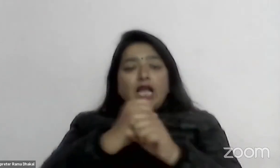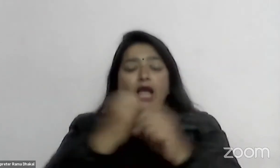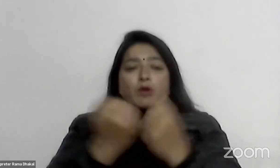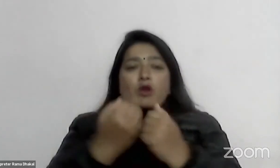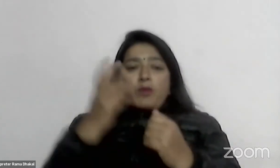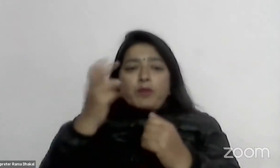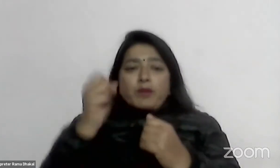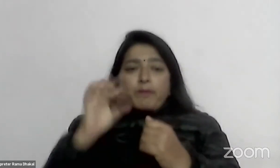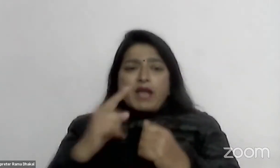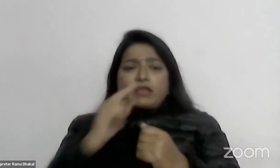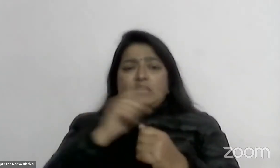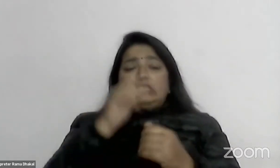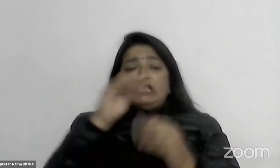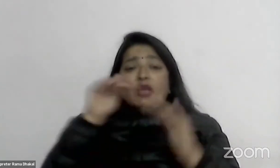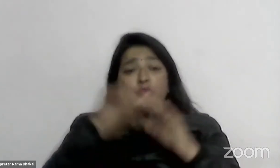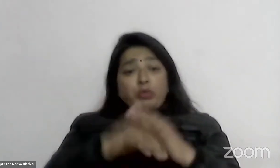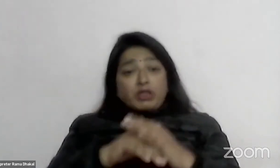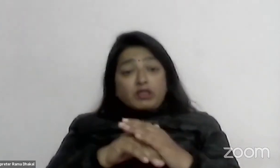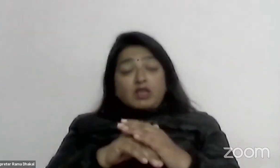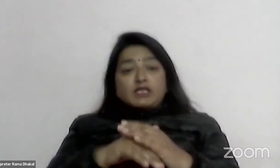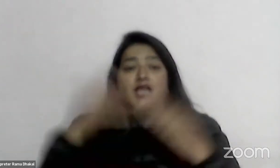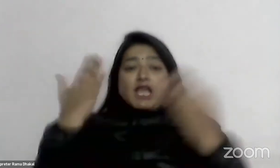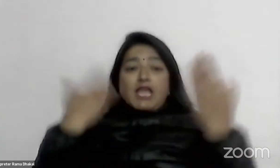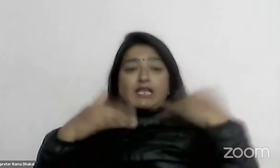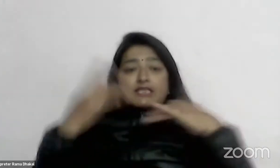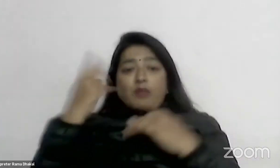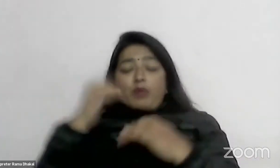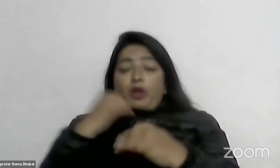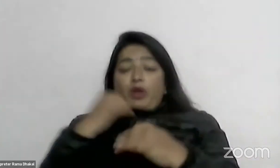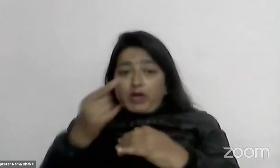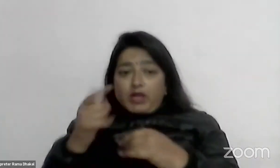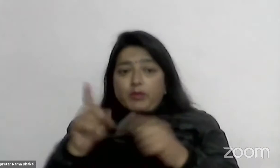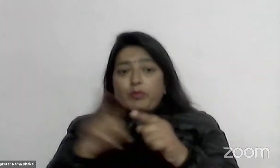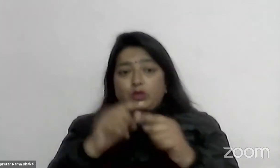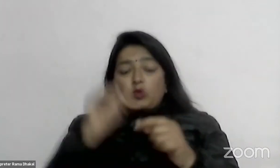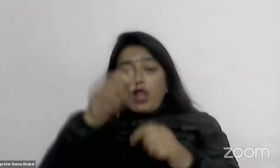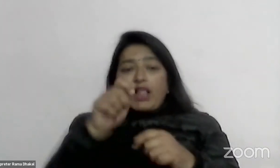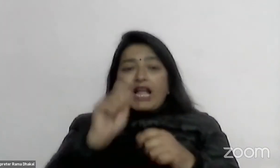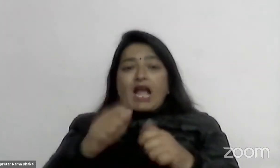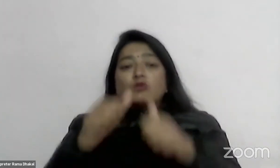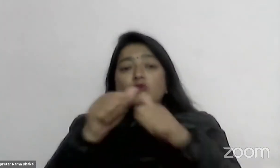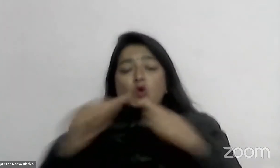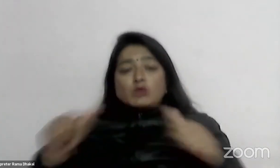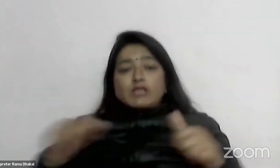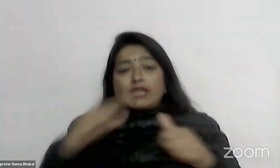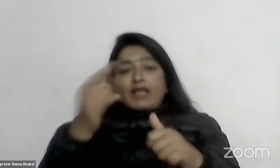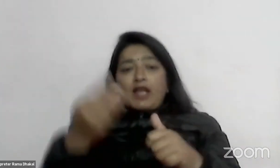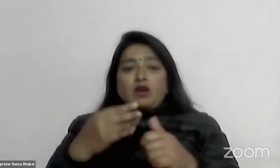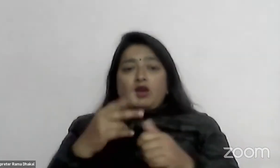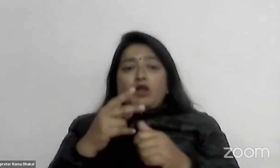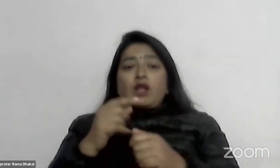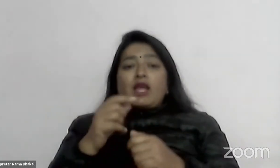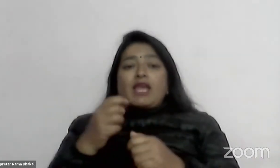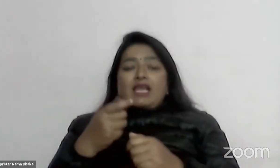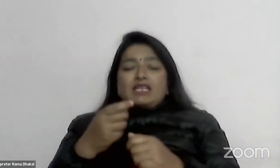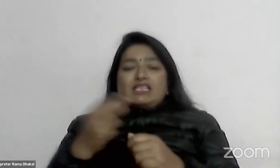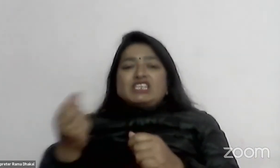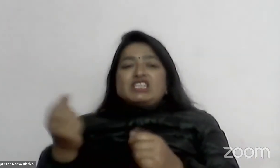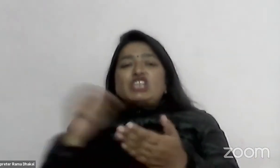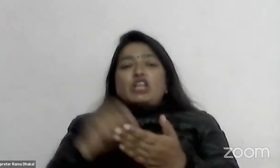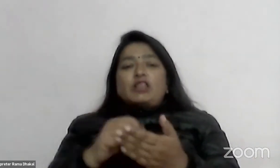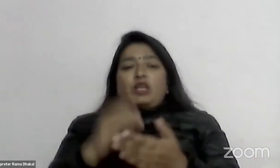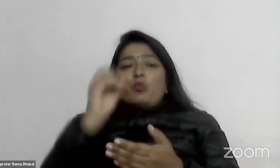demand. I don't feel that the GR was reflective of the hard choices made by women on a daily